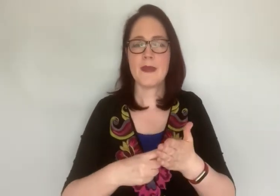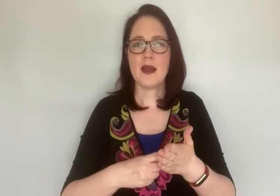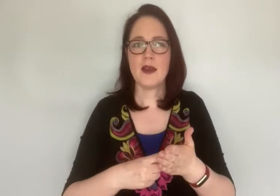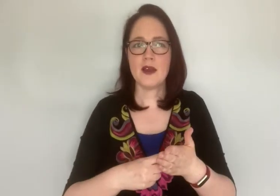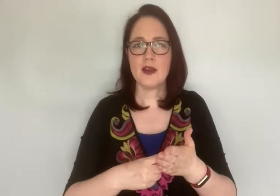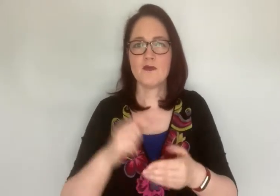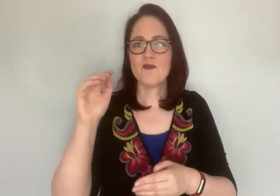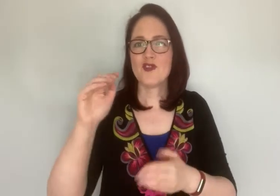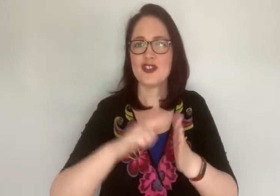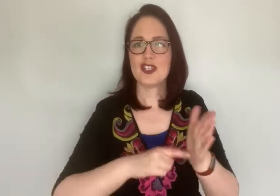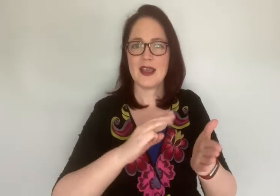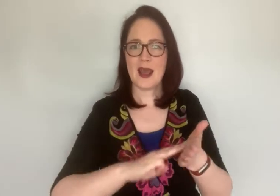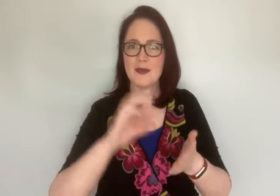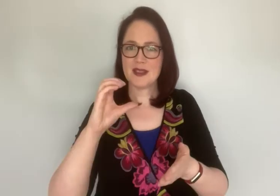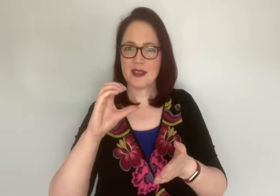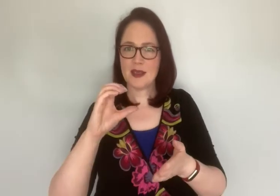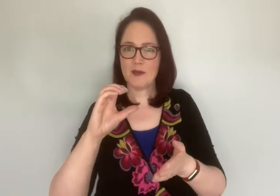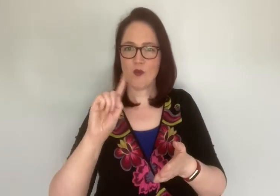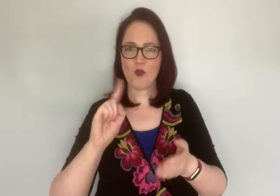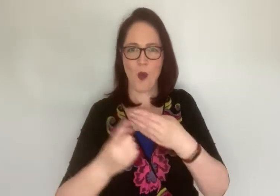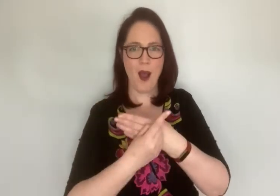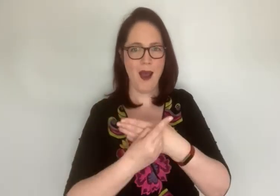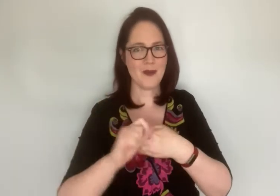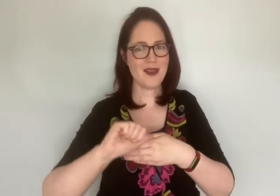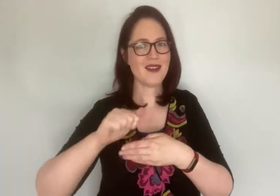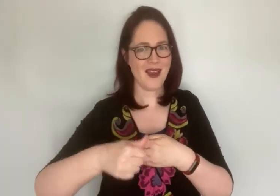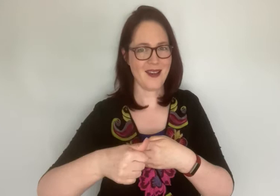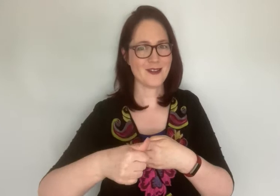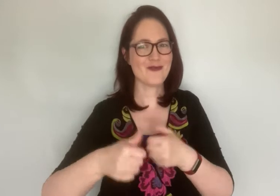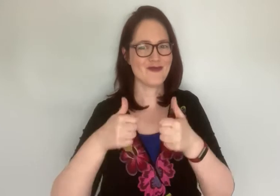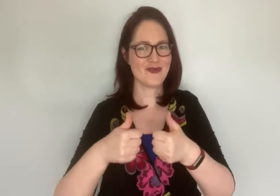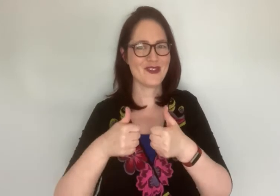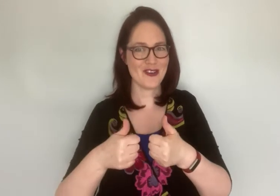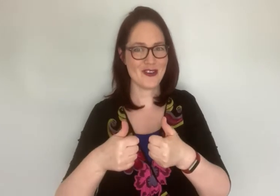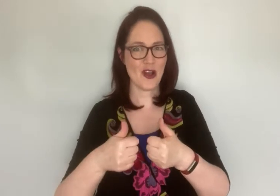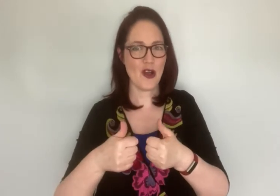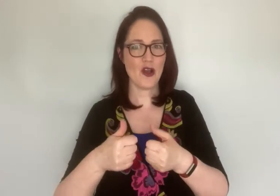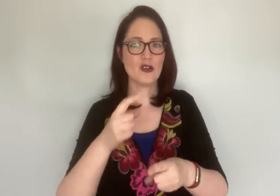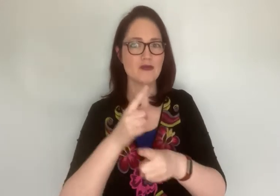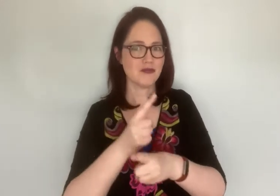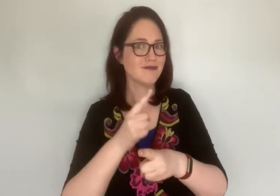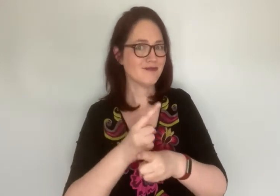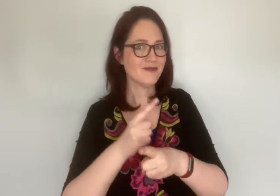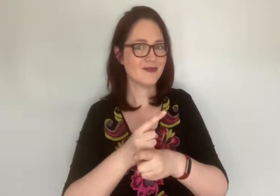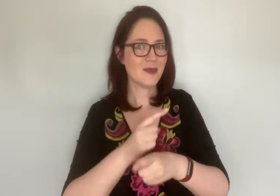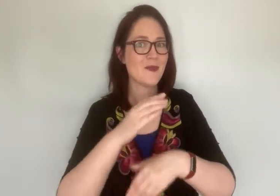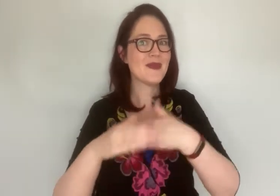JMC, different shows that are going to be coming up, things like that. We also discussed sign language, and